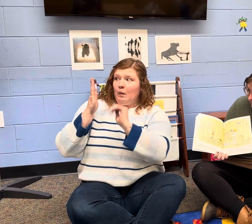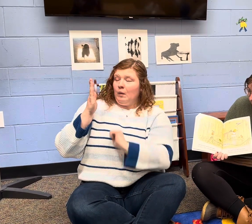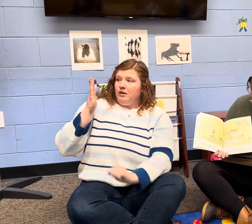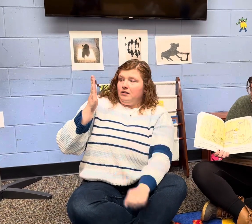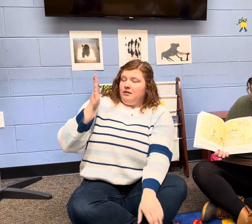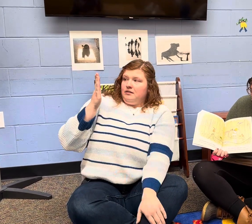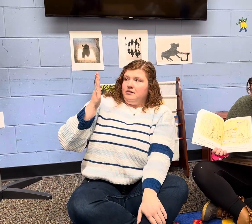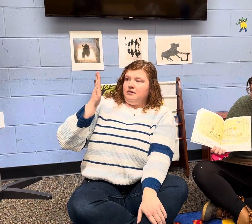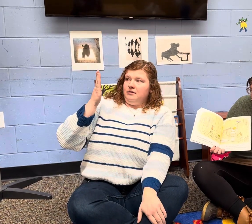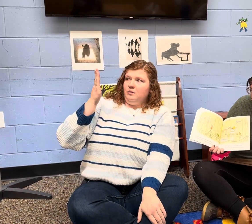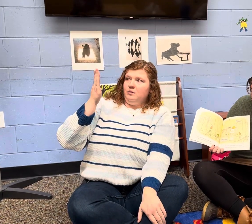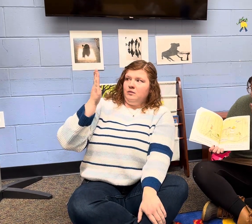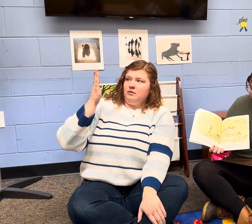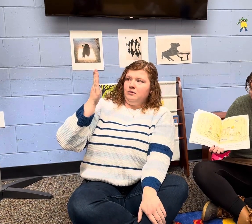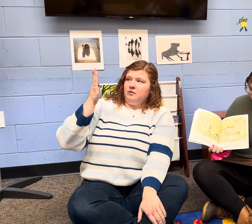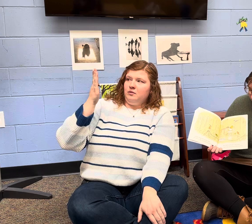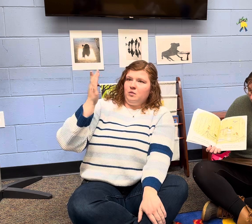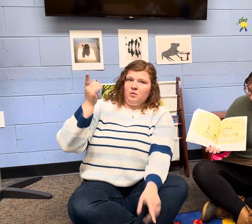him.